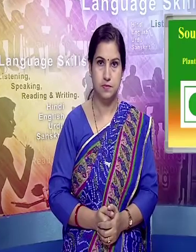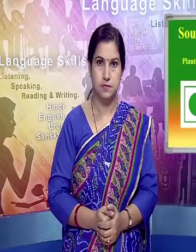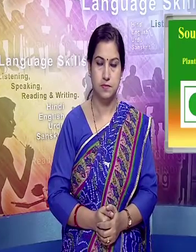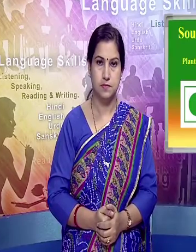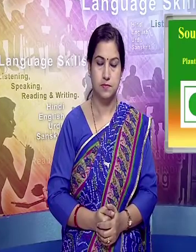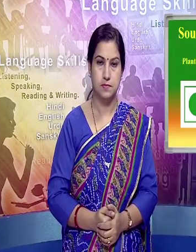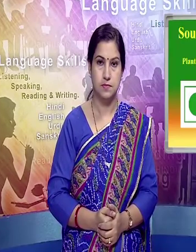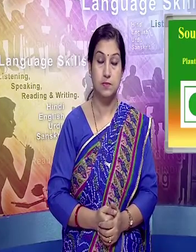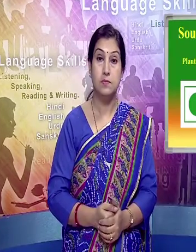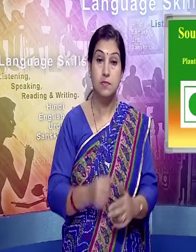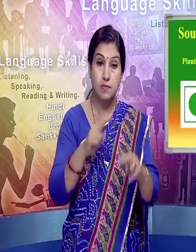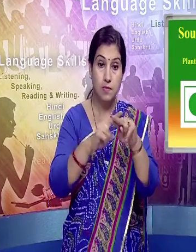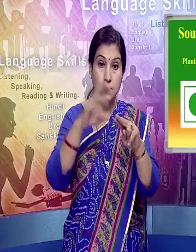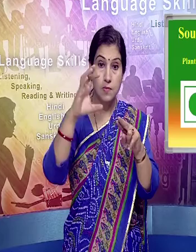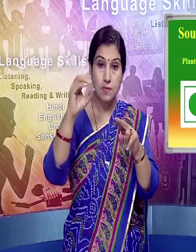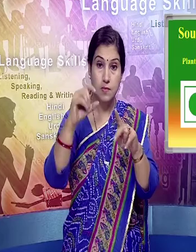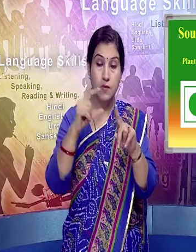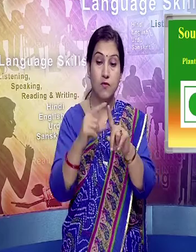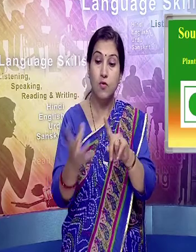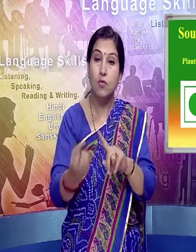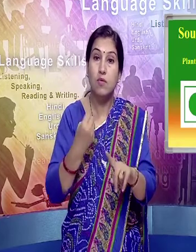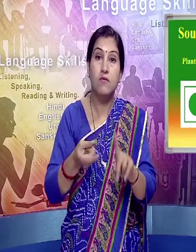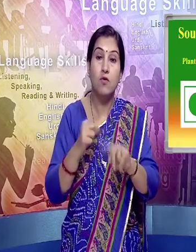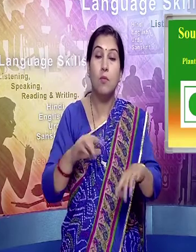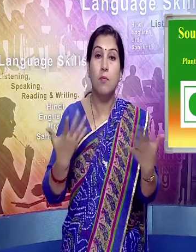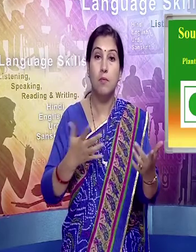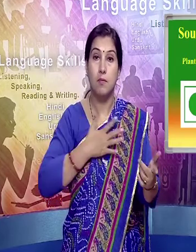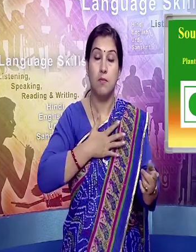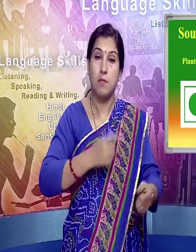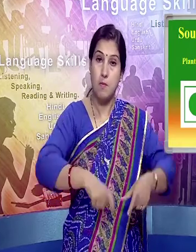Food is obtained from plant origin and animal origin.